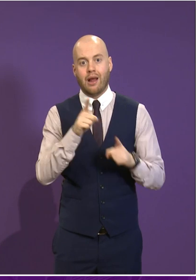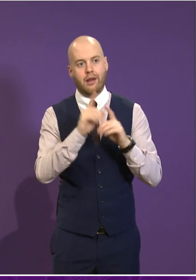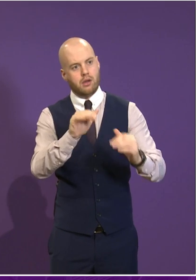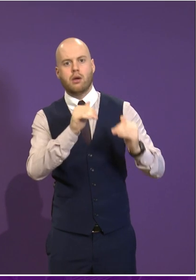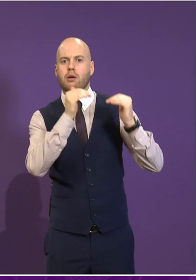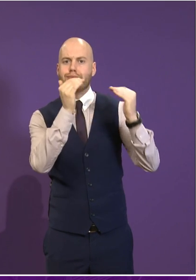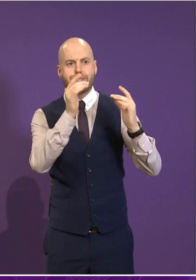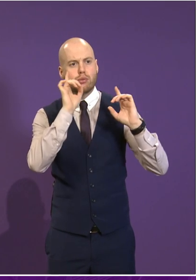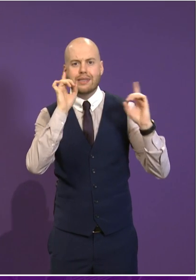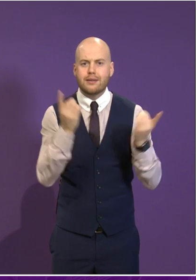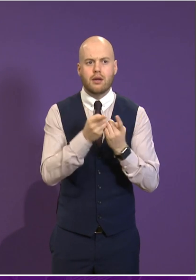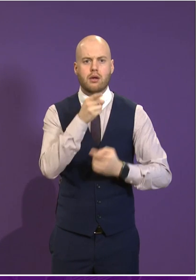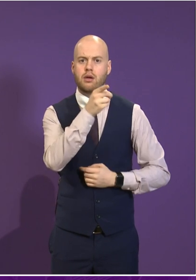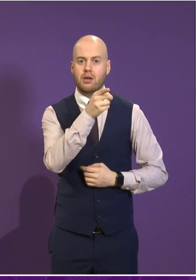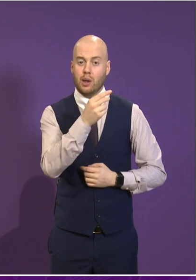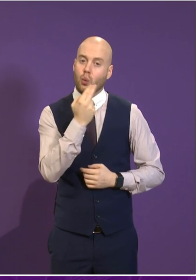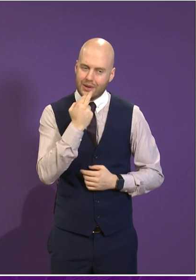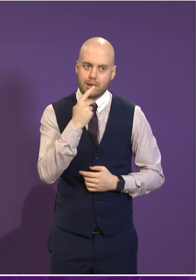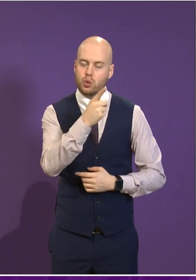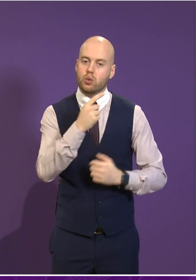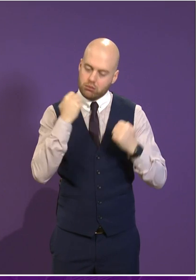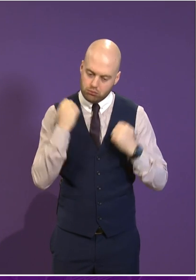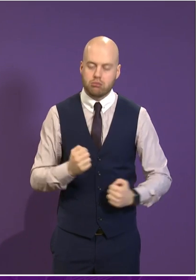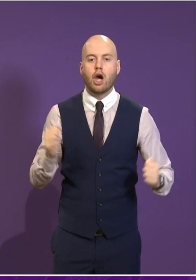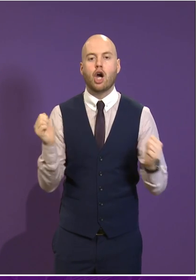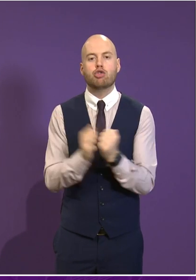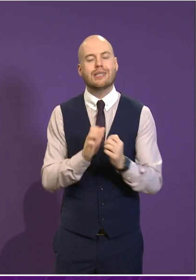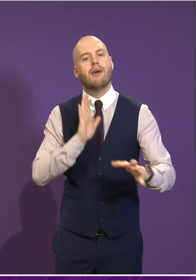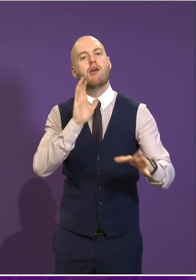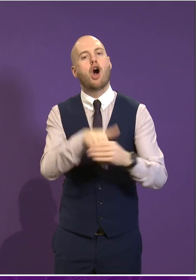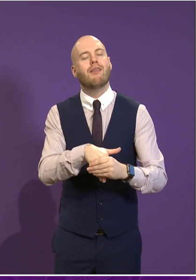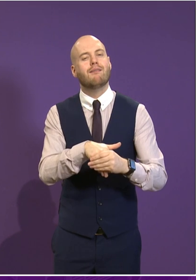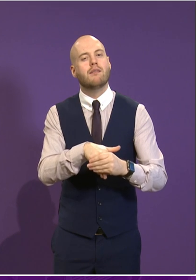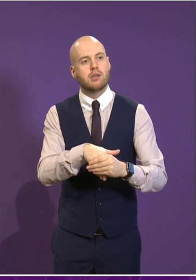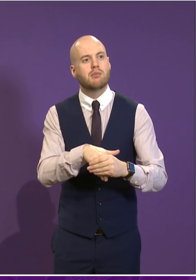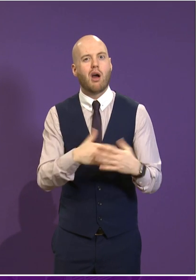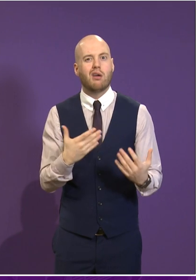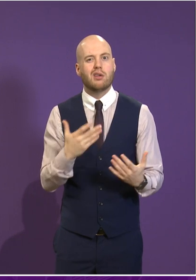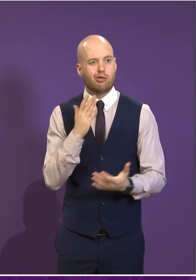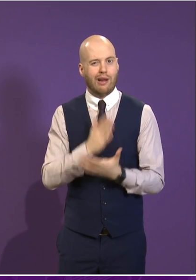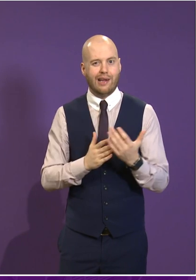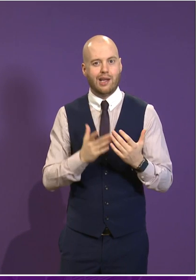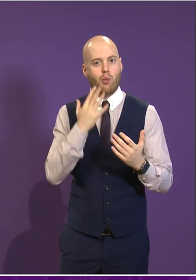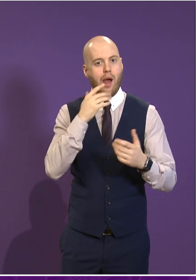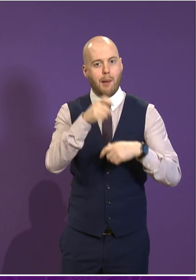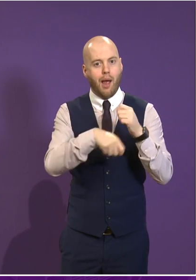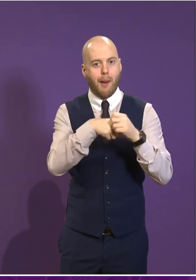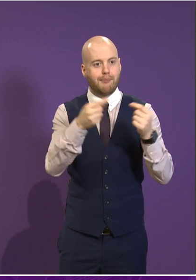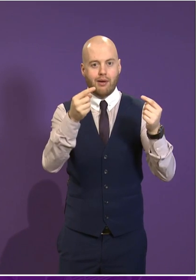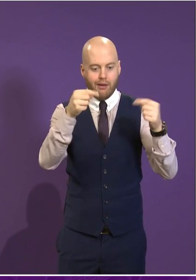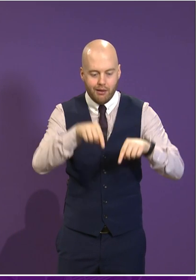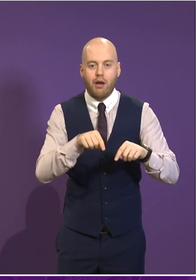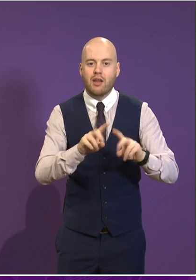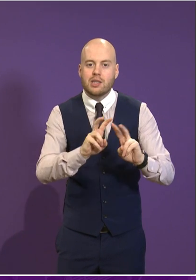the co-ed, absolutely buy into it, but you go down to the lecturer in what subject, there, that's the individual which is